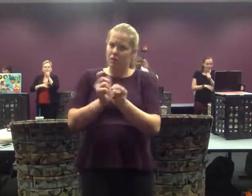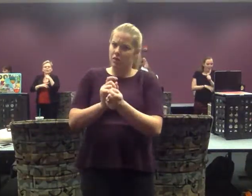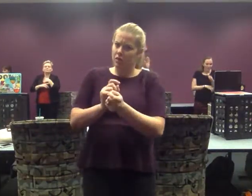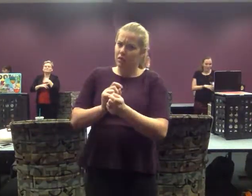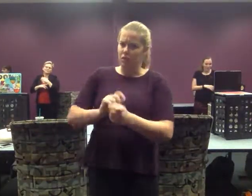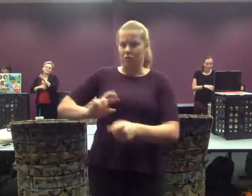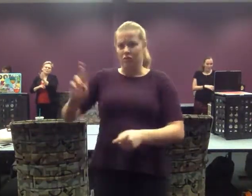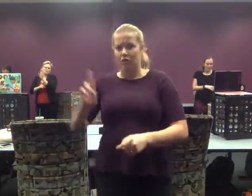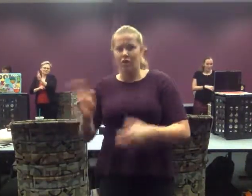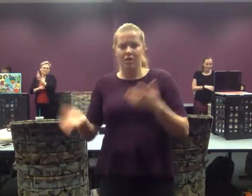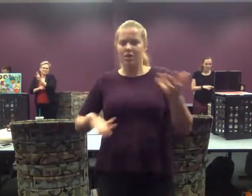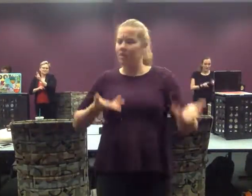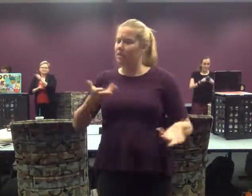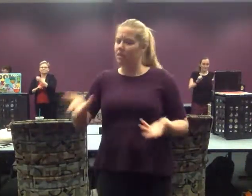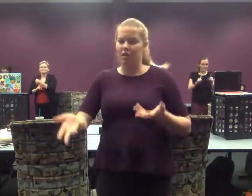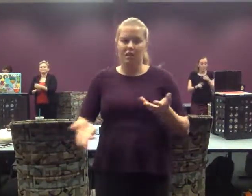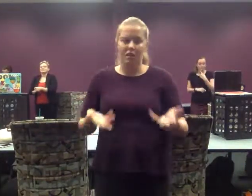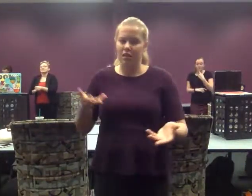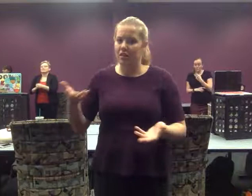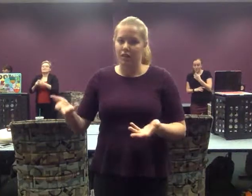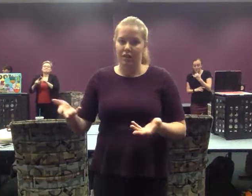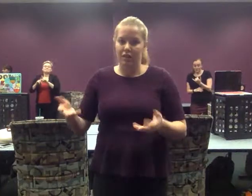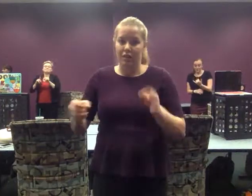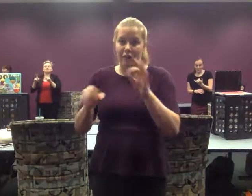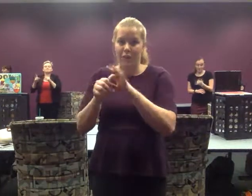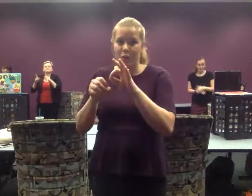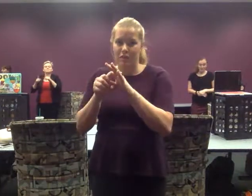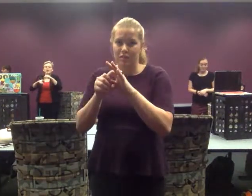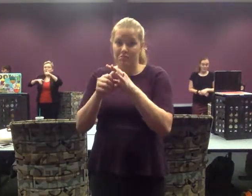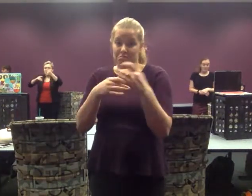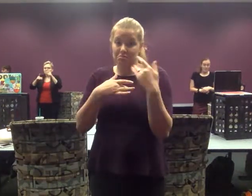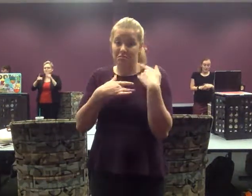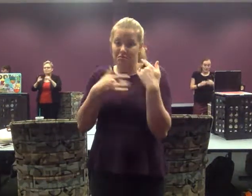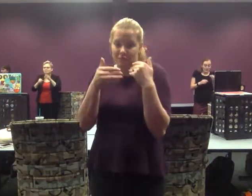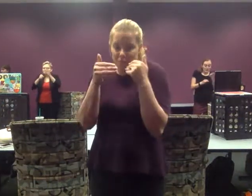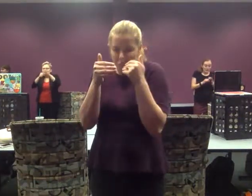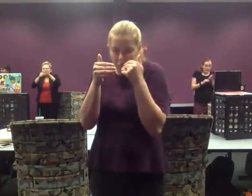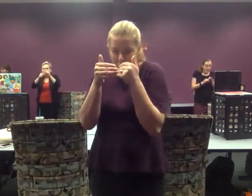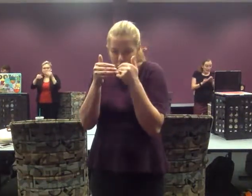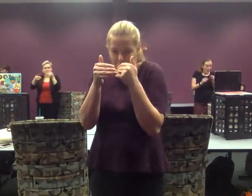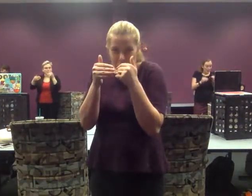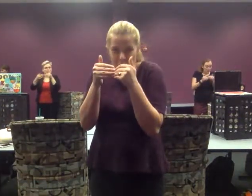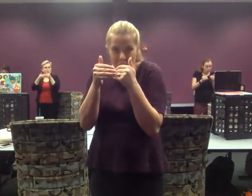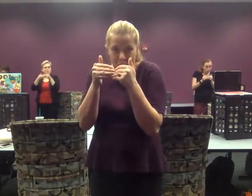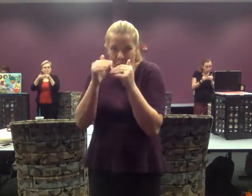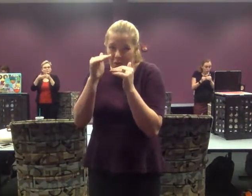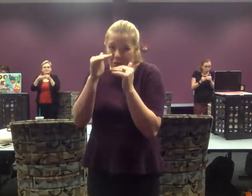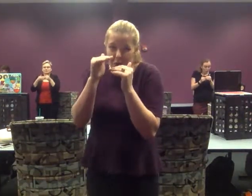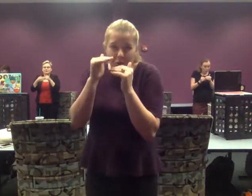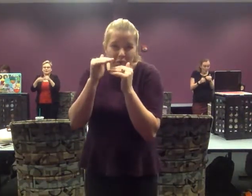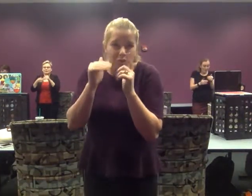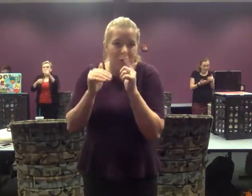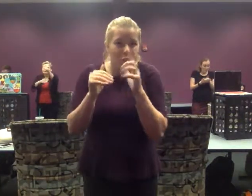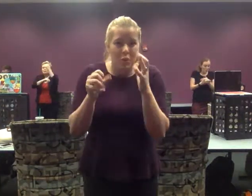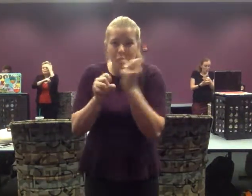Other close elections, very close elections. New Mexico, which last time in